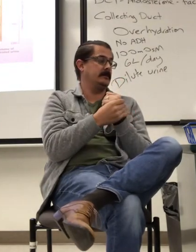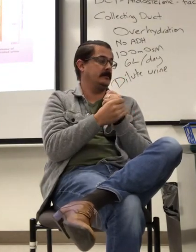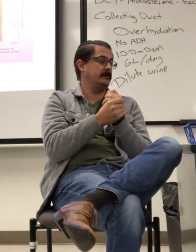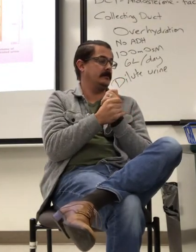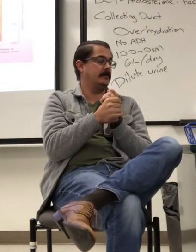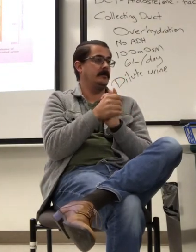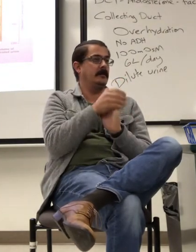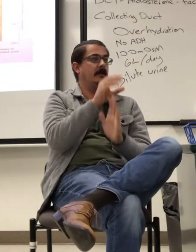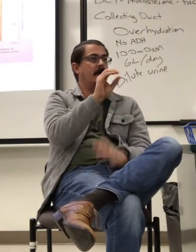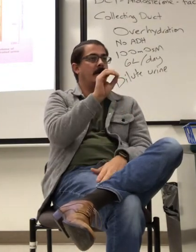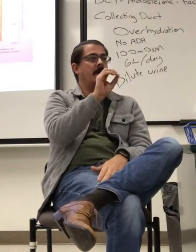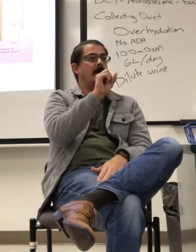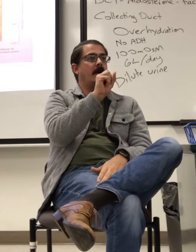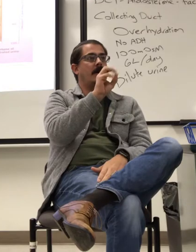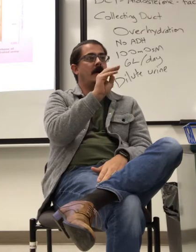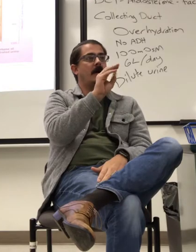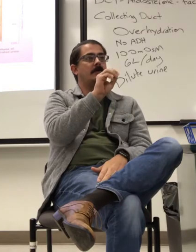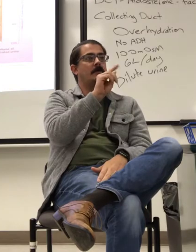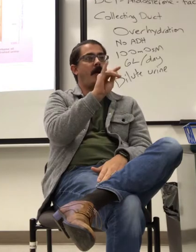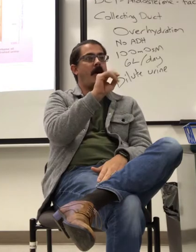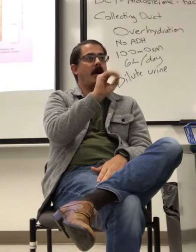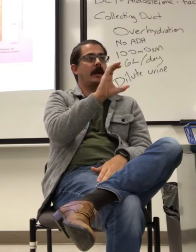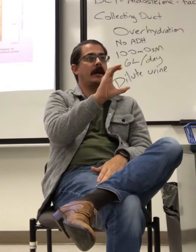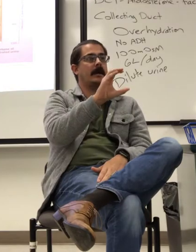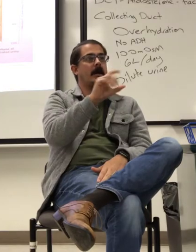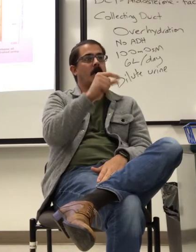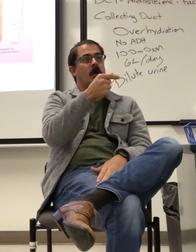the osmotic gradient.